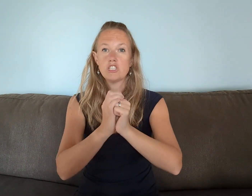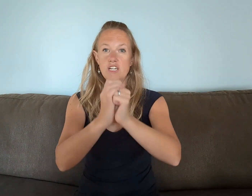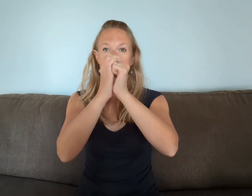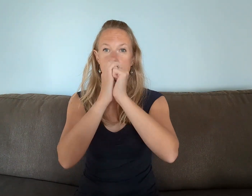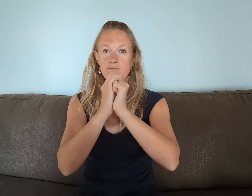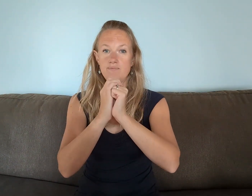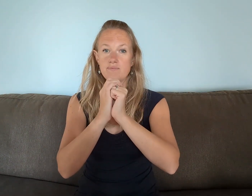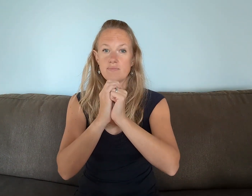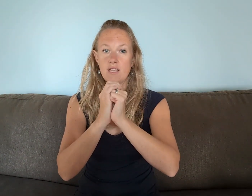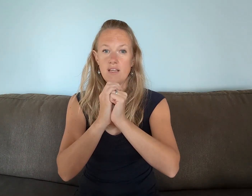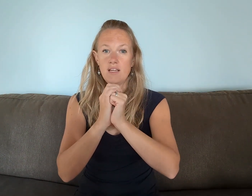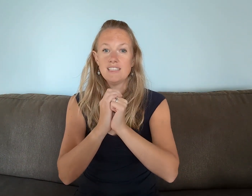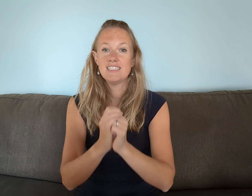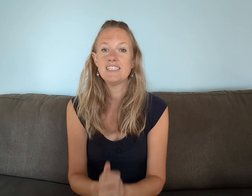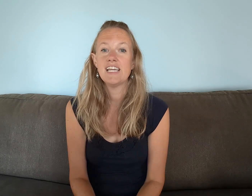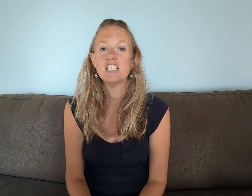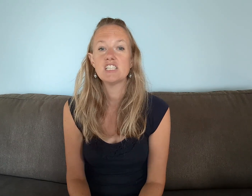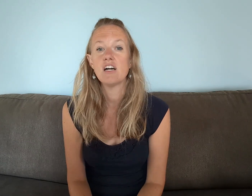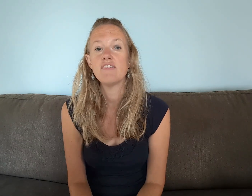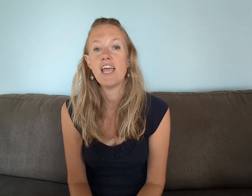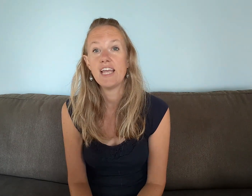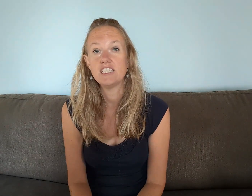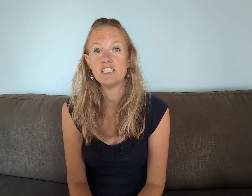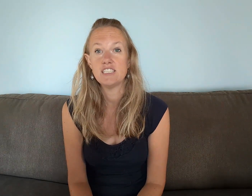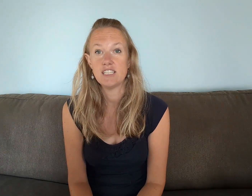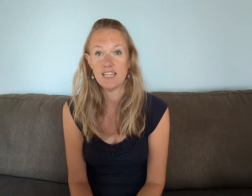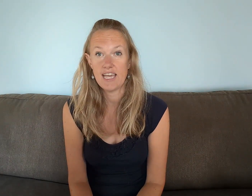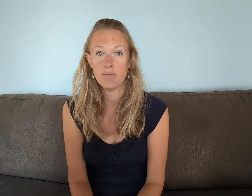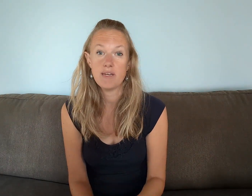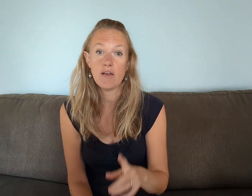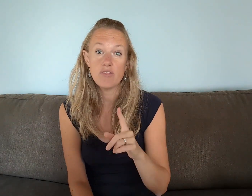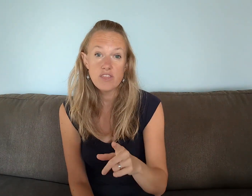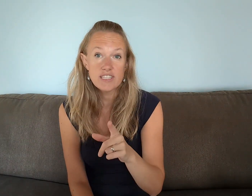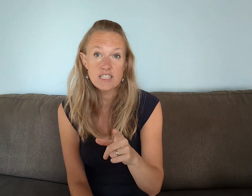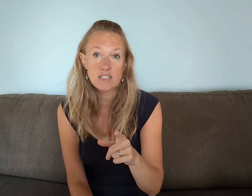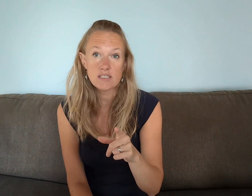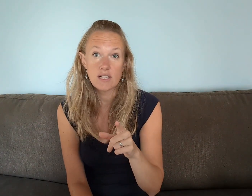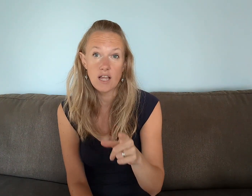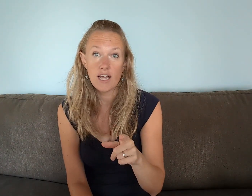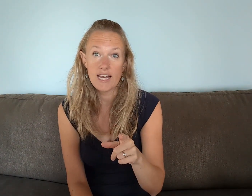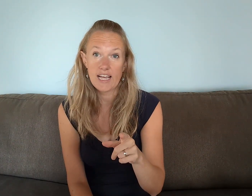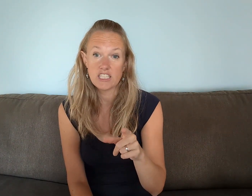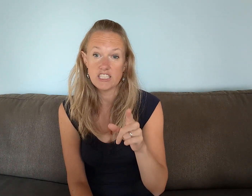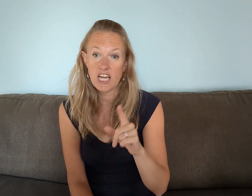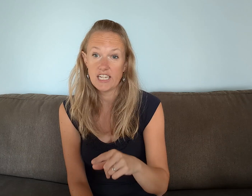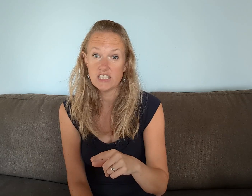worship to sing a song of ages to the Lamb. Now this line actually